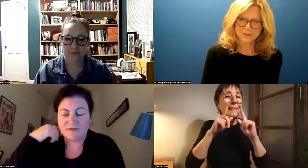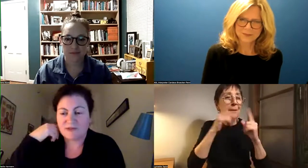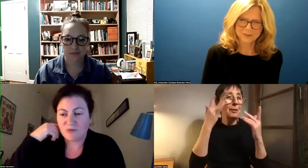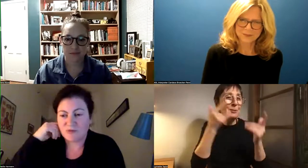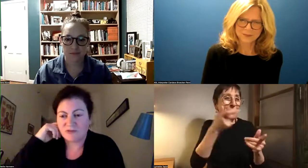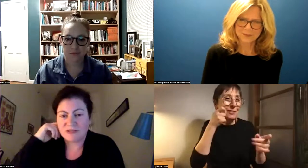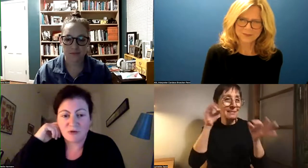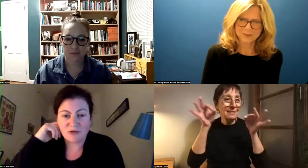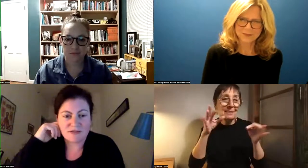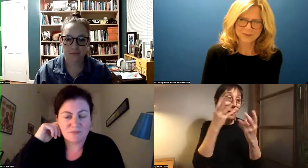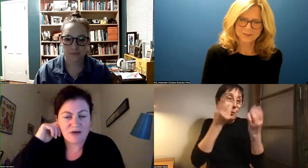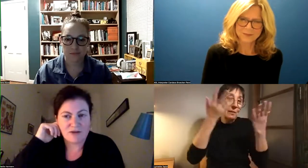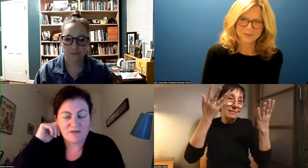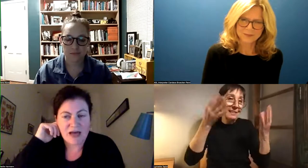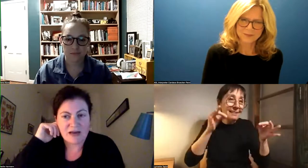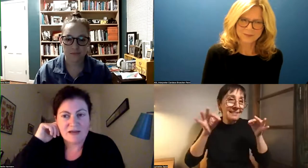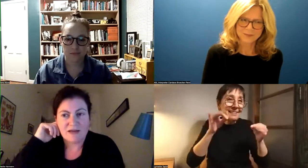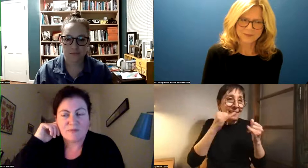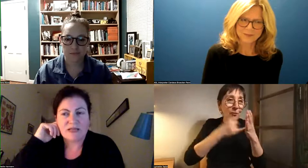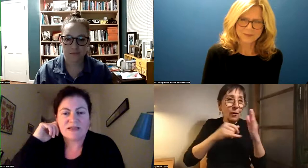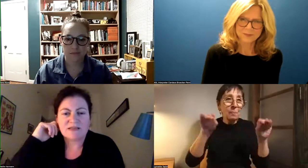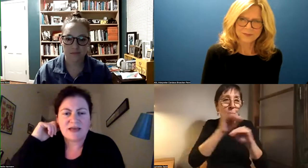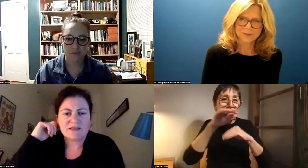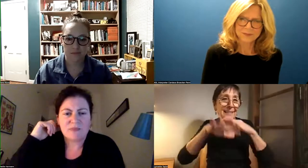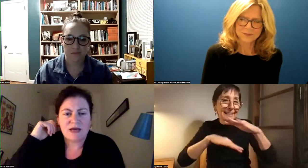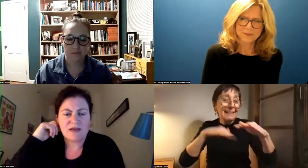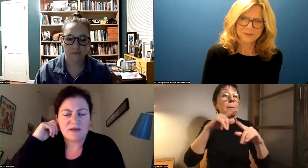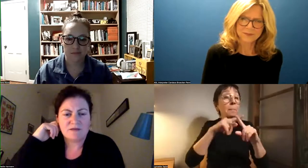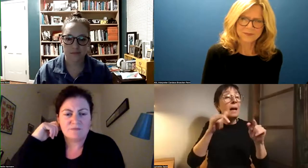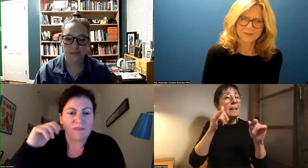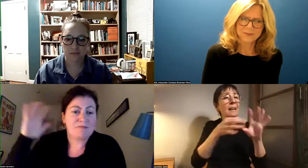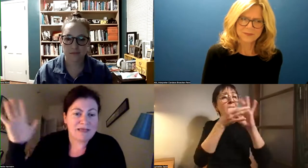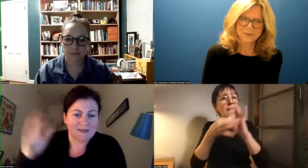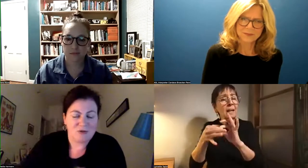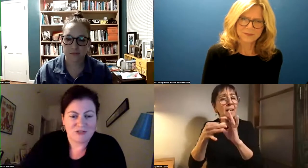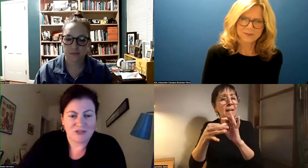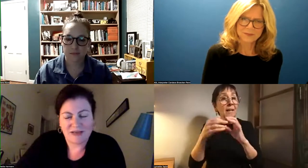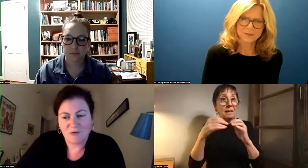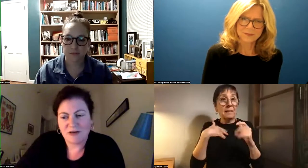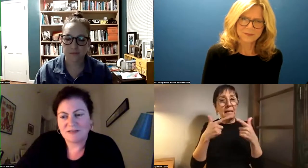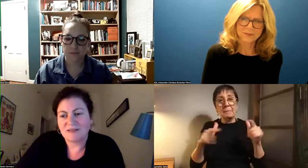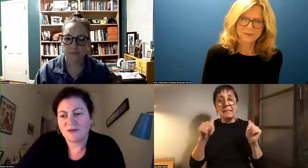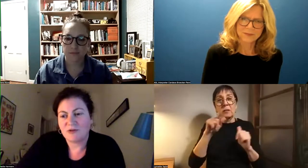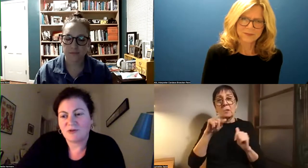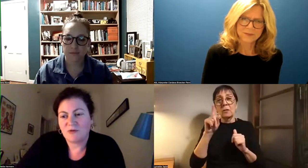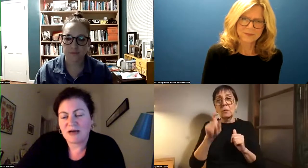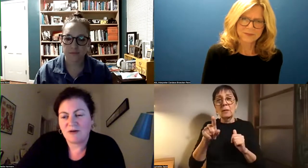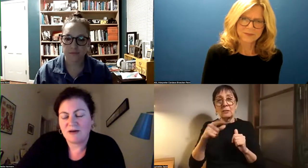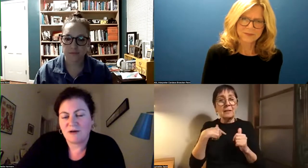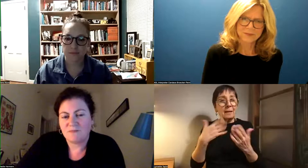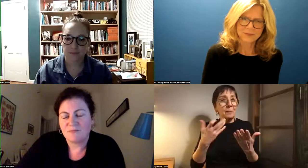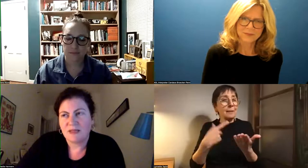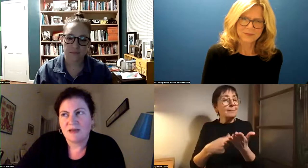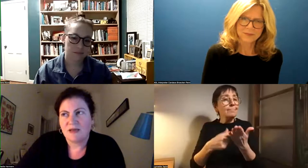just so beautifully told us about all of that. But it does get to my biggest question that I wanted to talk with you